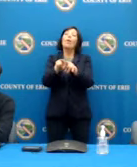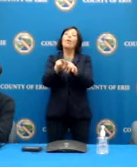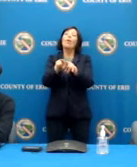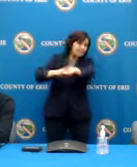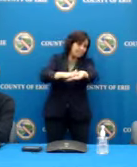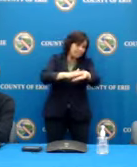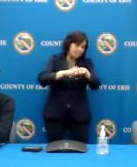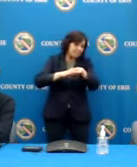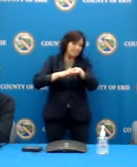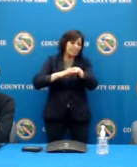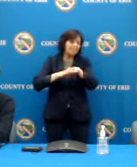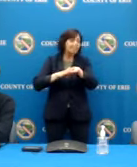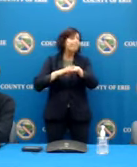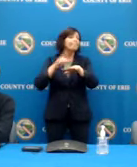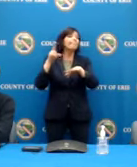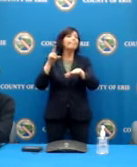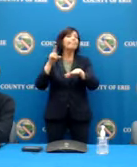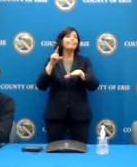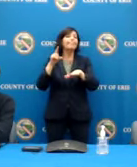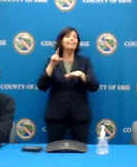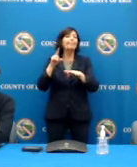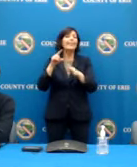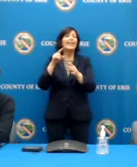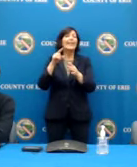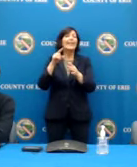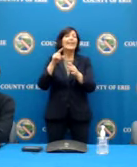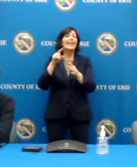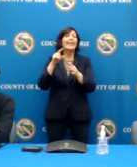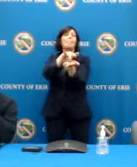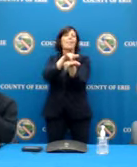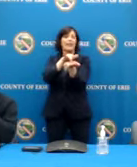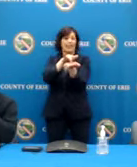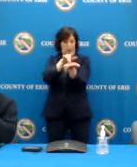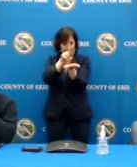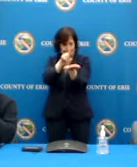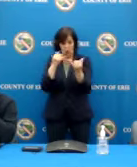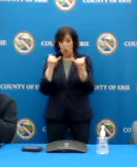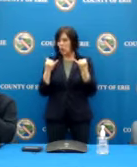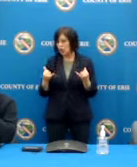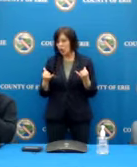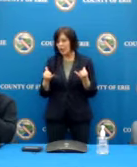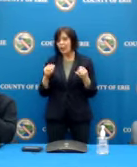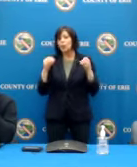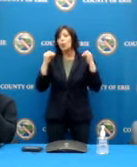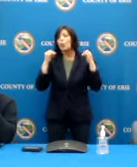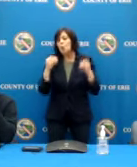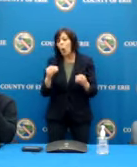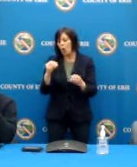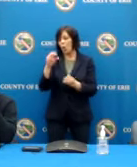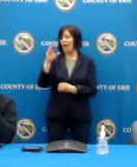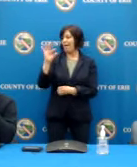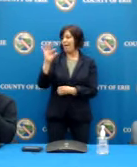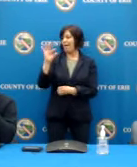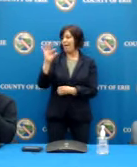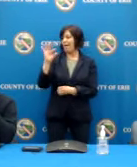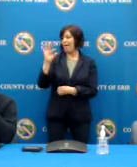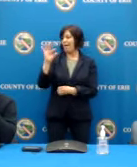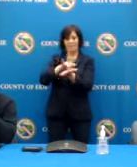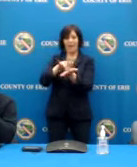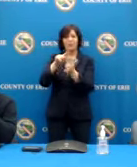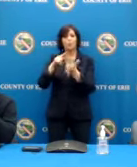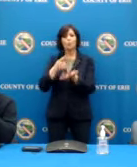to false claims about medication. Currently there is no FDA-approved medication to treat